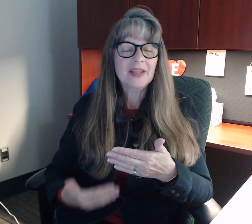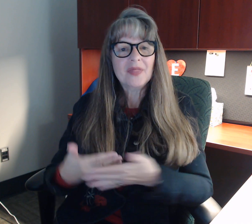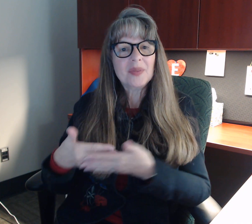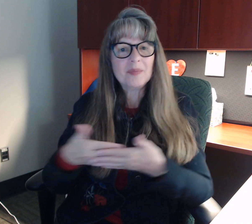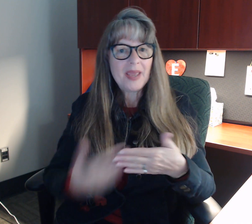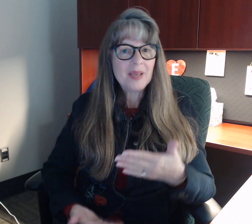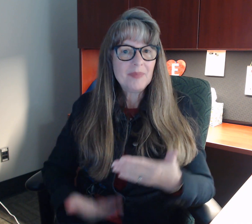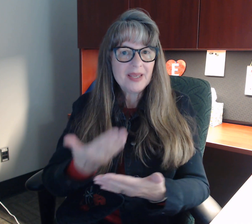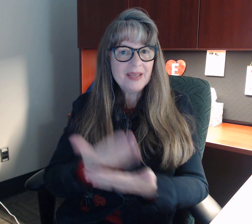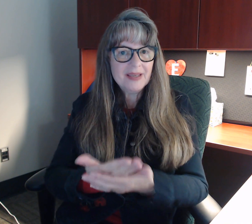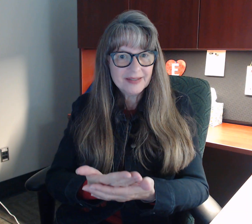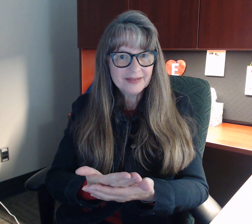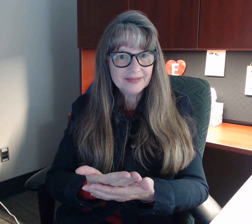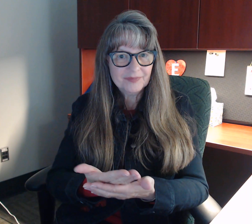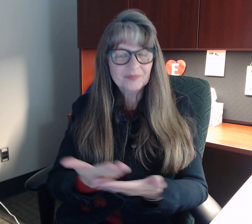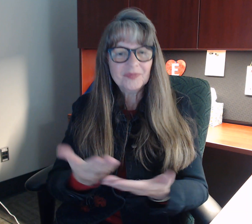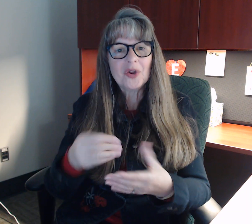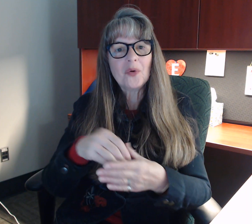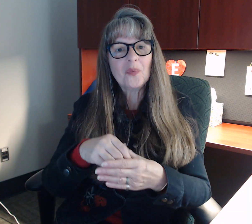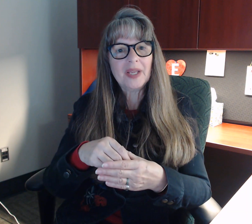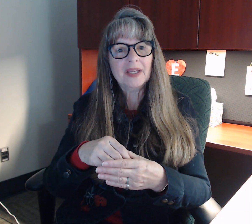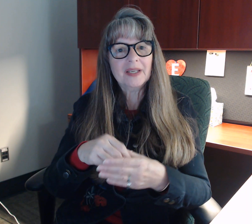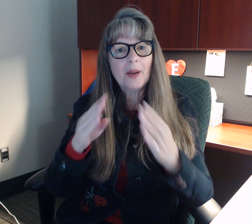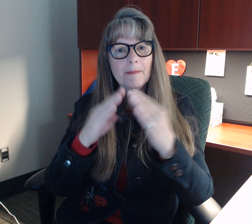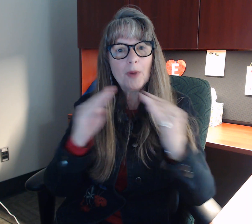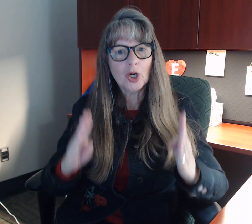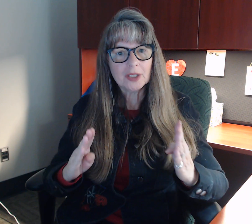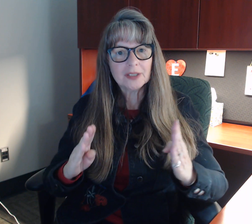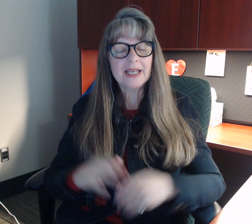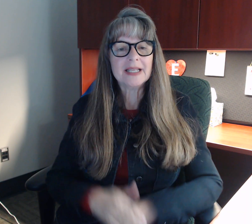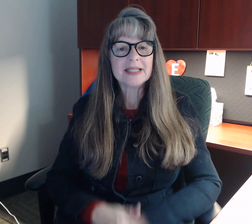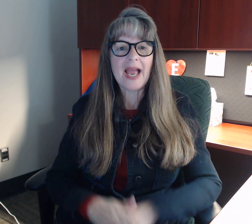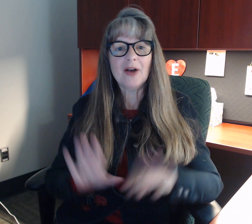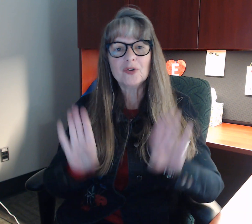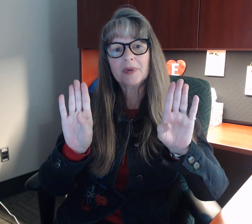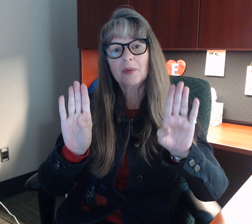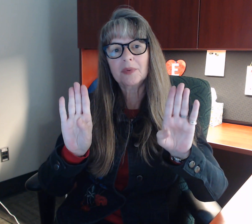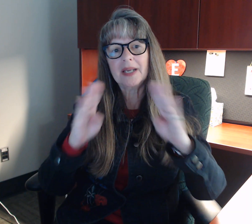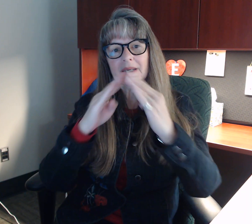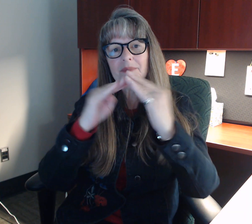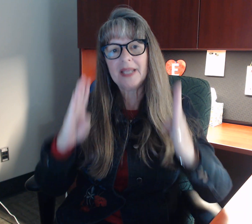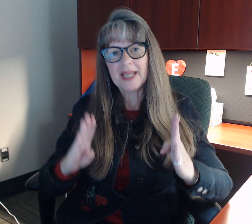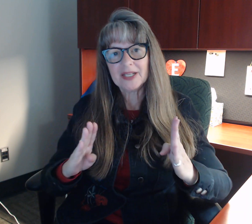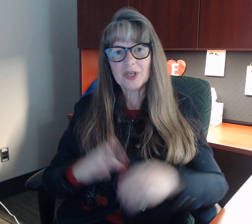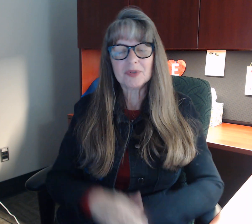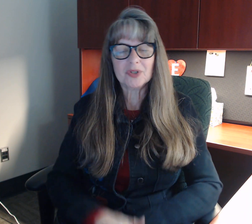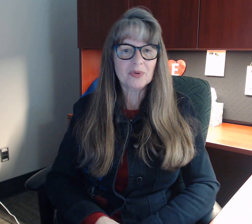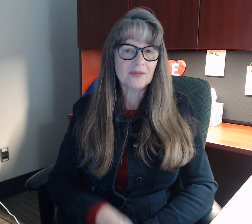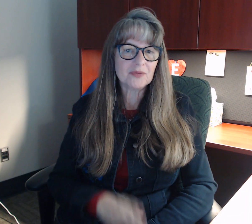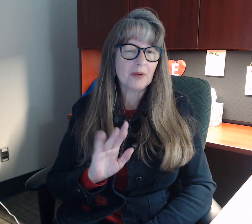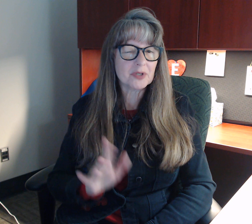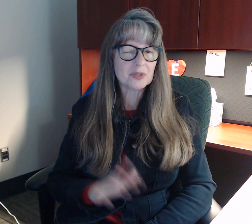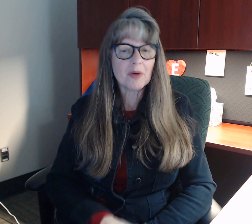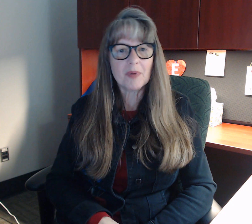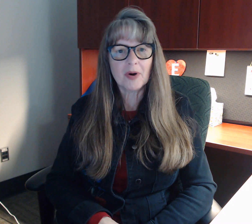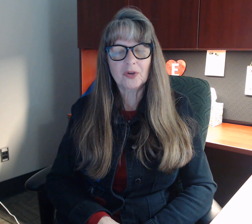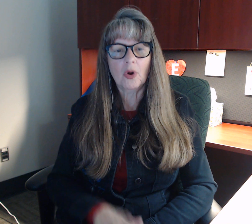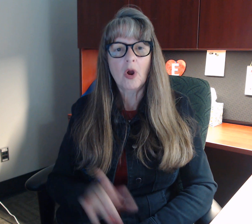the baby, in a barn, and it's a house, but I did bee hand shapes, and you'd have to probably spell barn, or